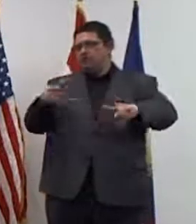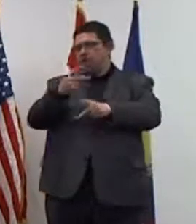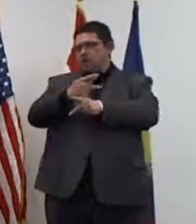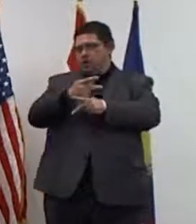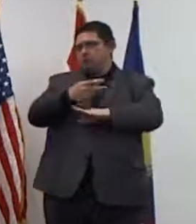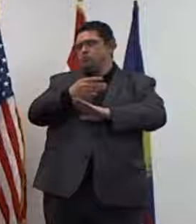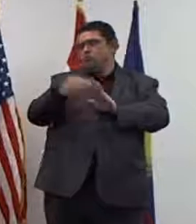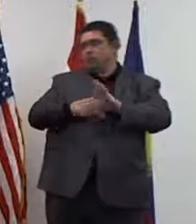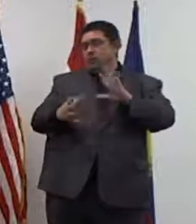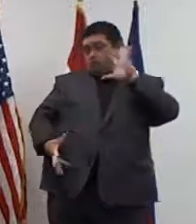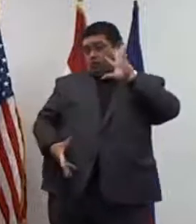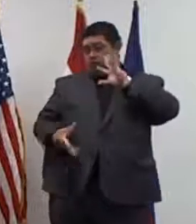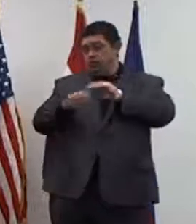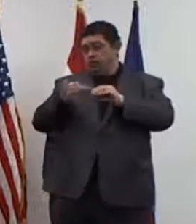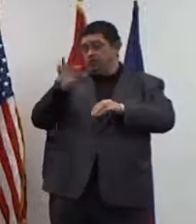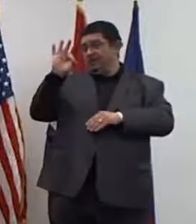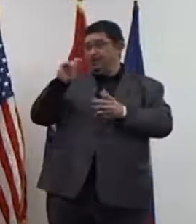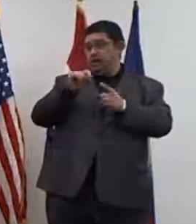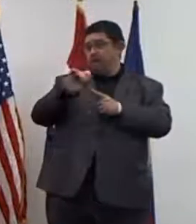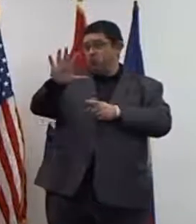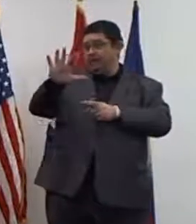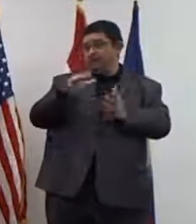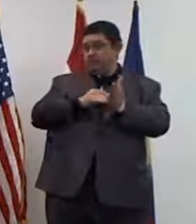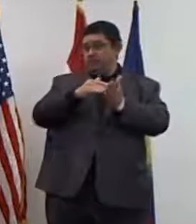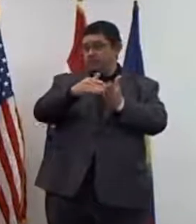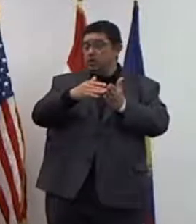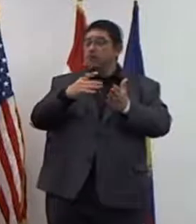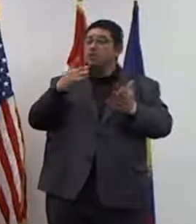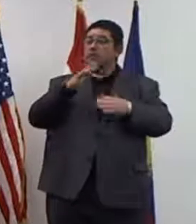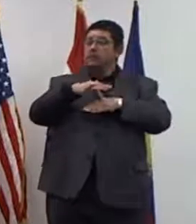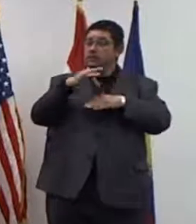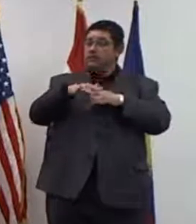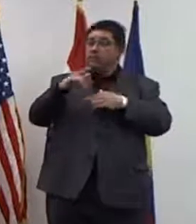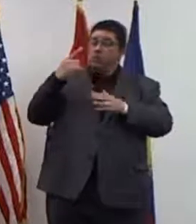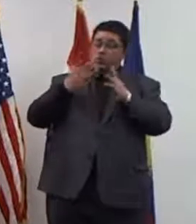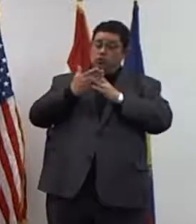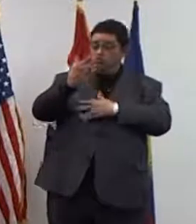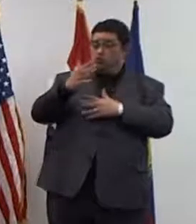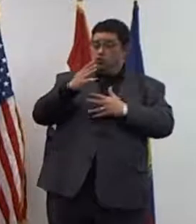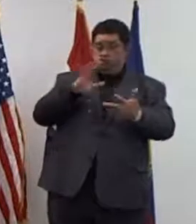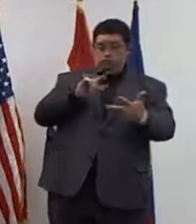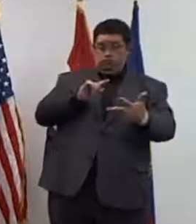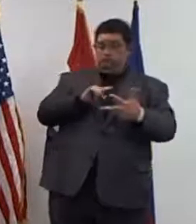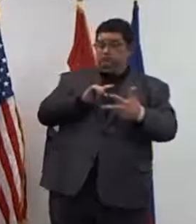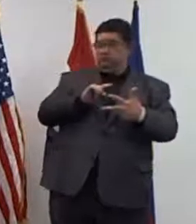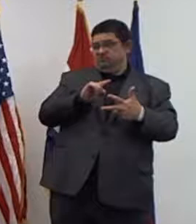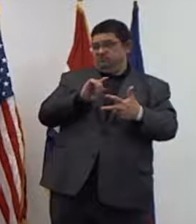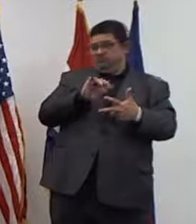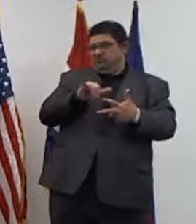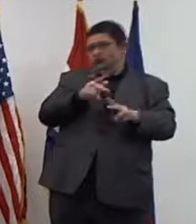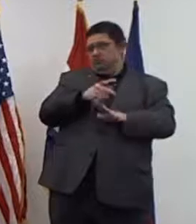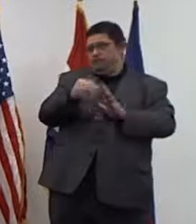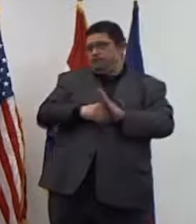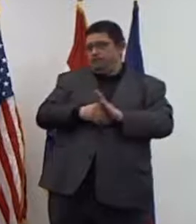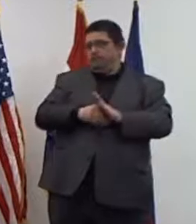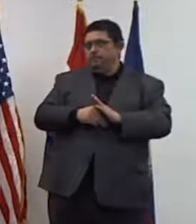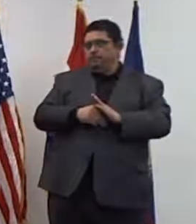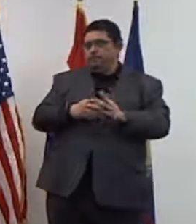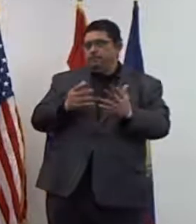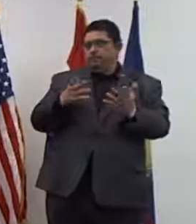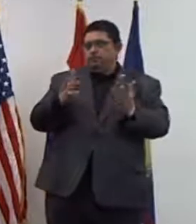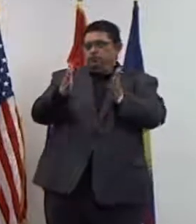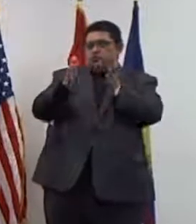in total, between the $9.5 million that are made available through the Humanitarian Response Program requests